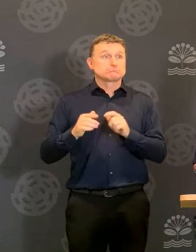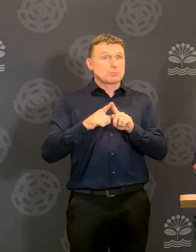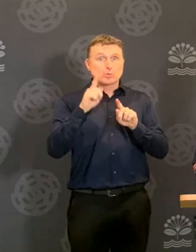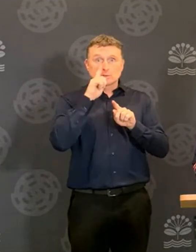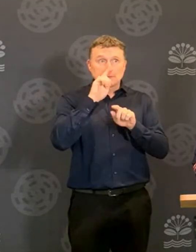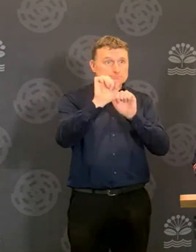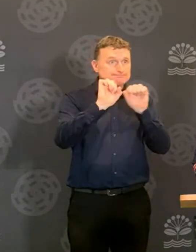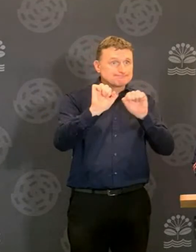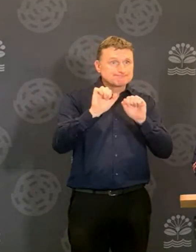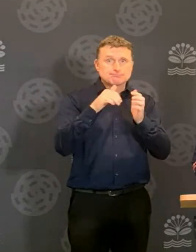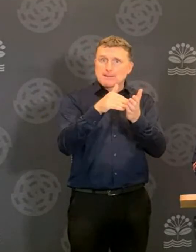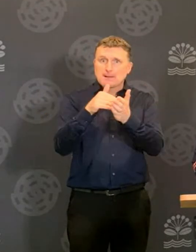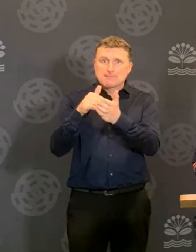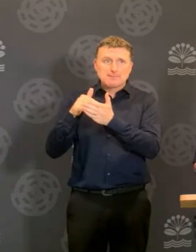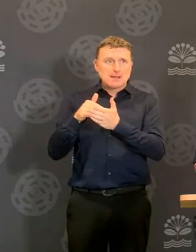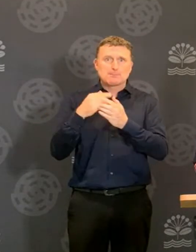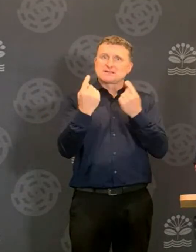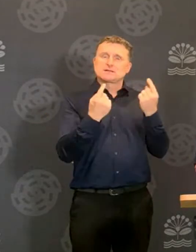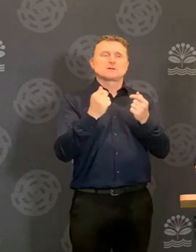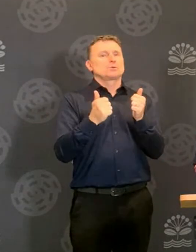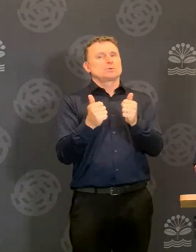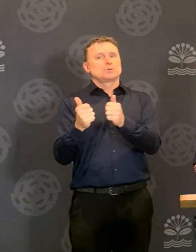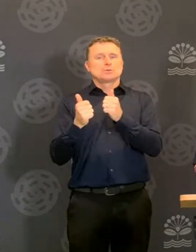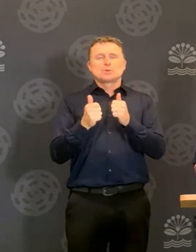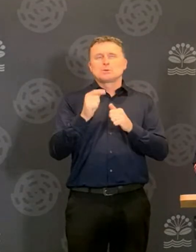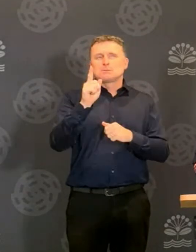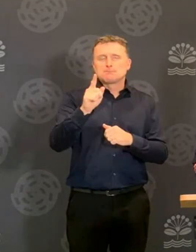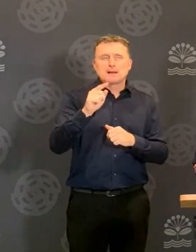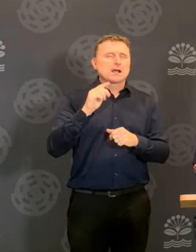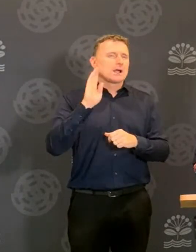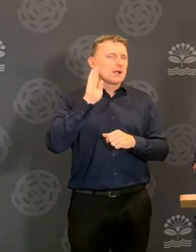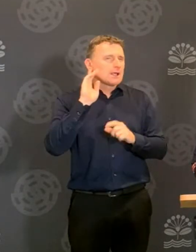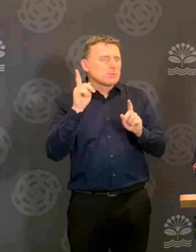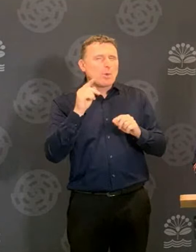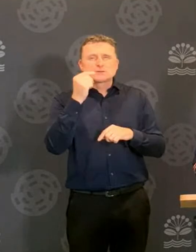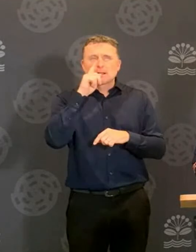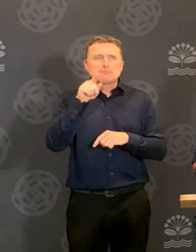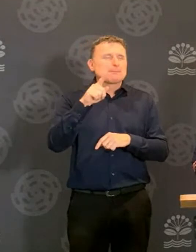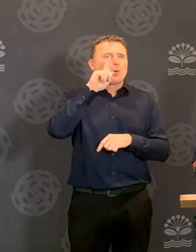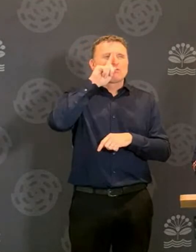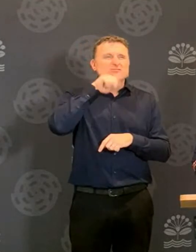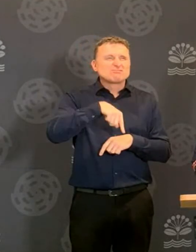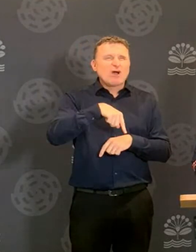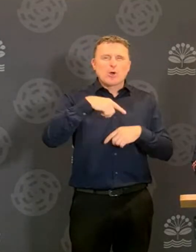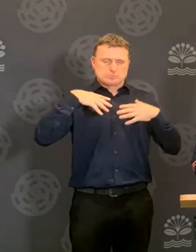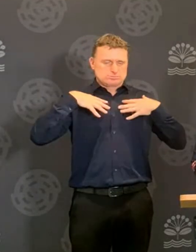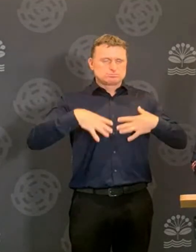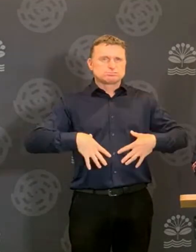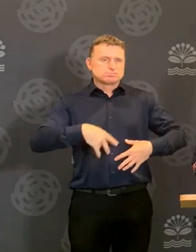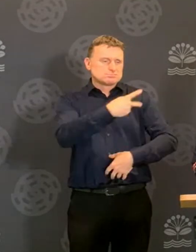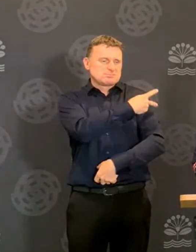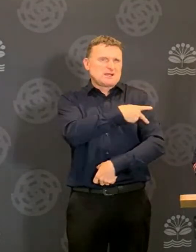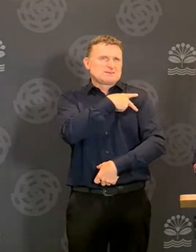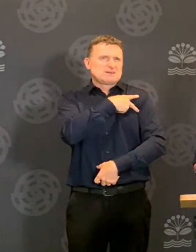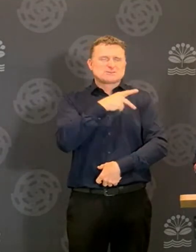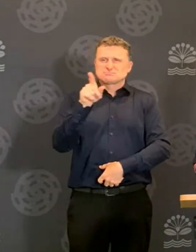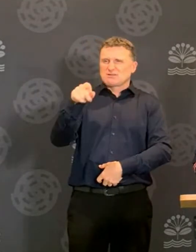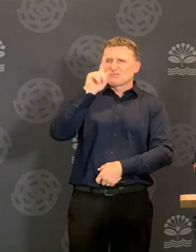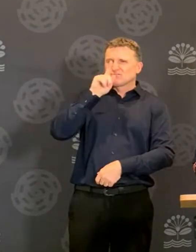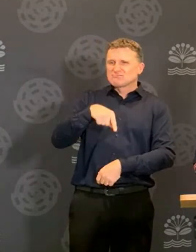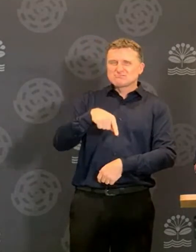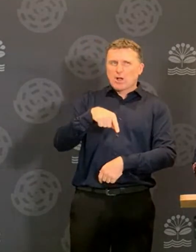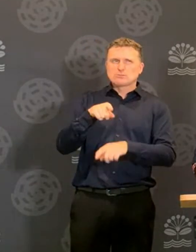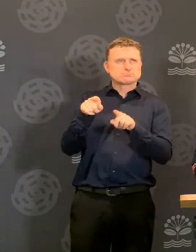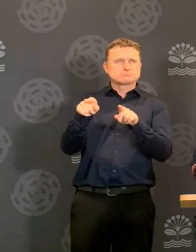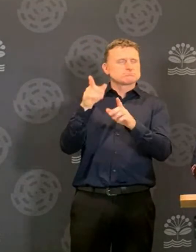and generosity in the community, but we had some reports of scams and people posing as officials. So if